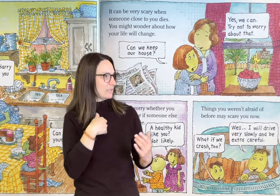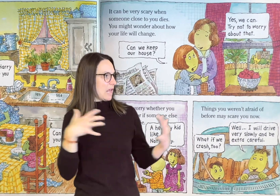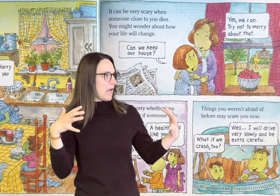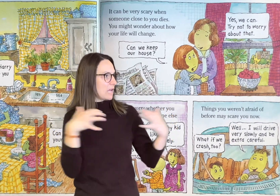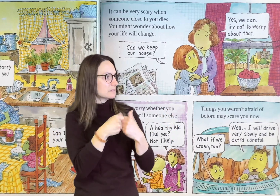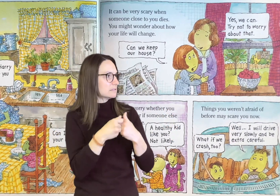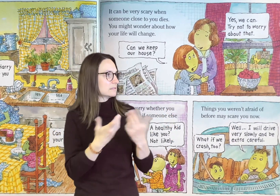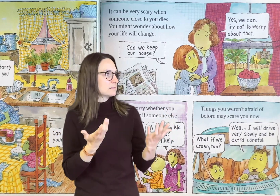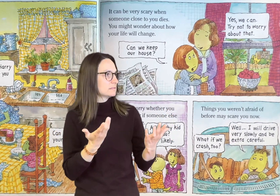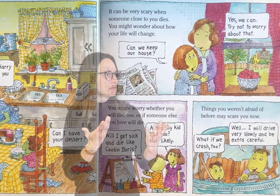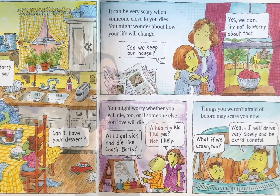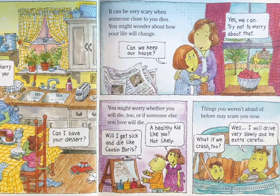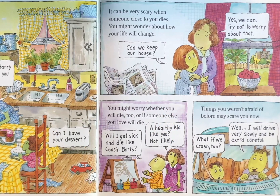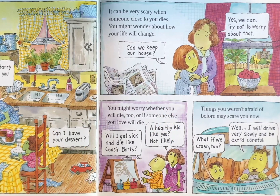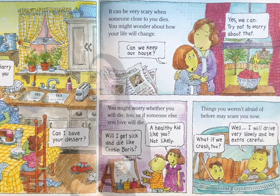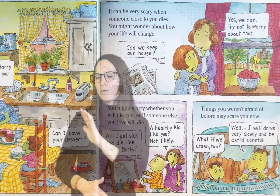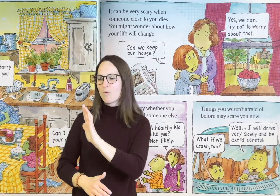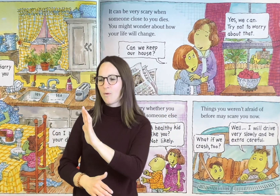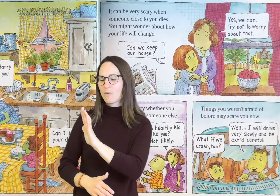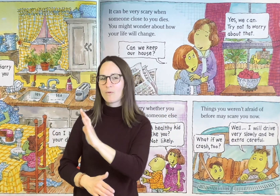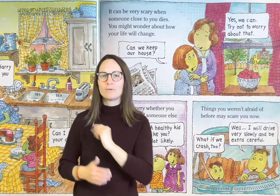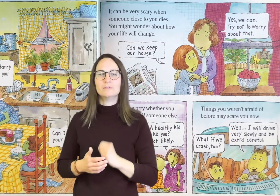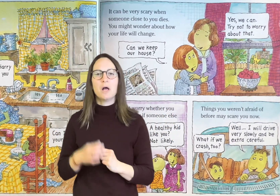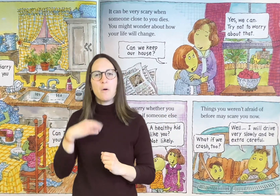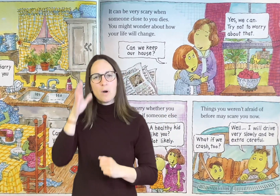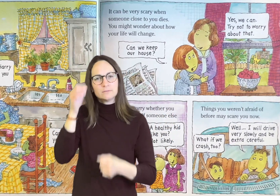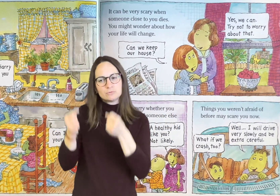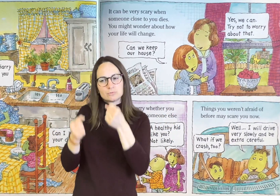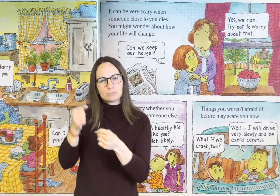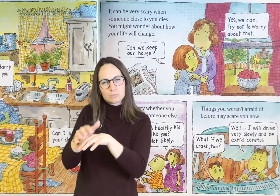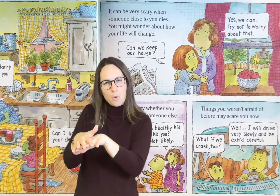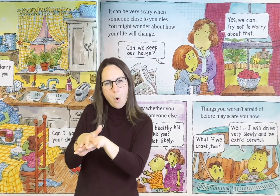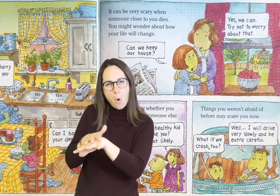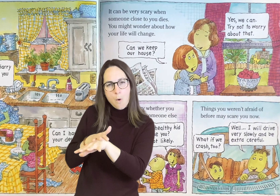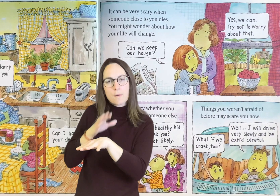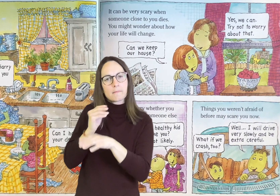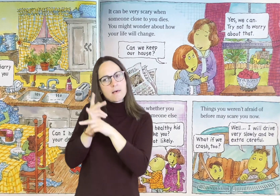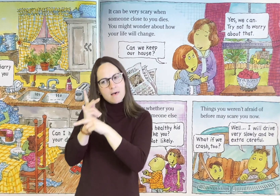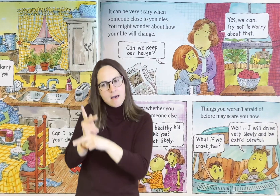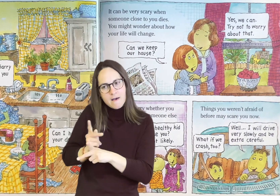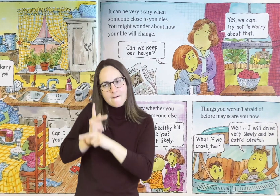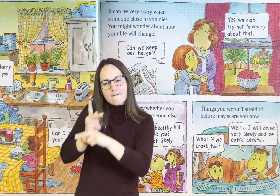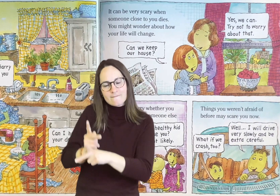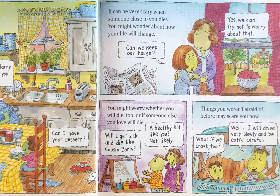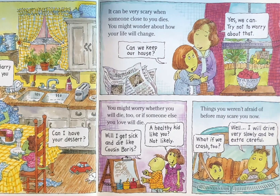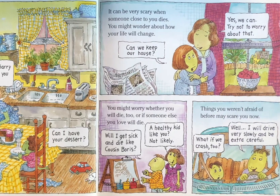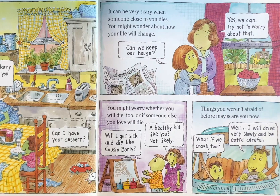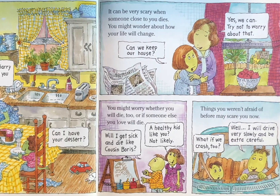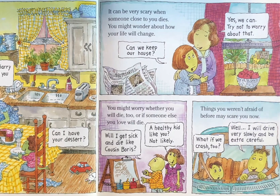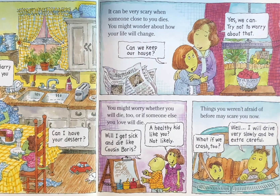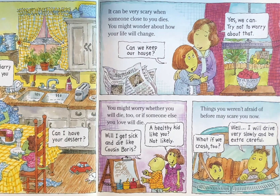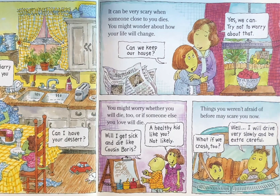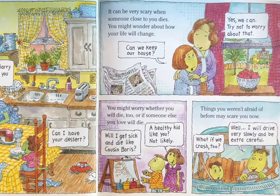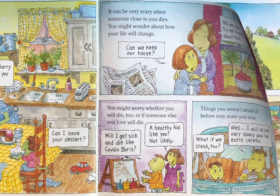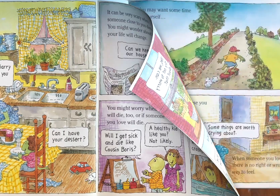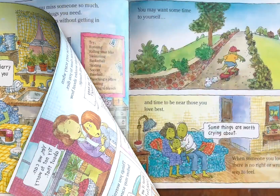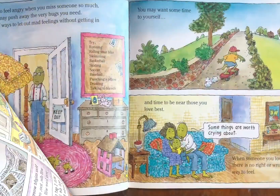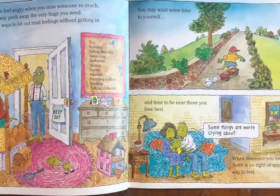What if we crash too? Well, I will drive very slowly and be extra careful.